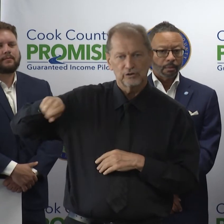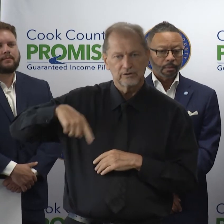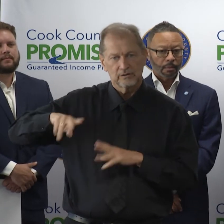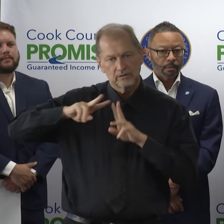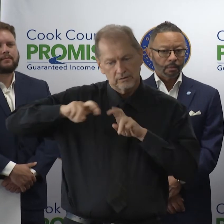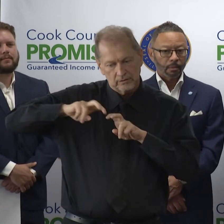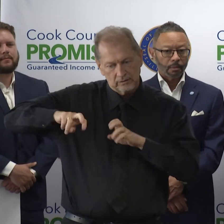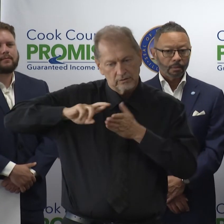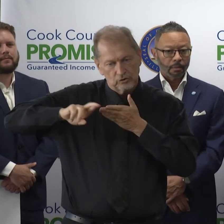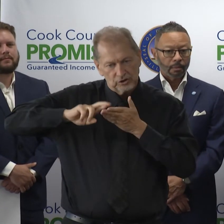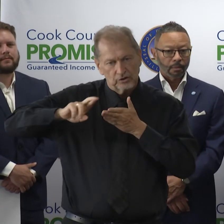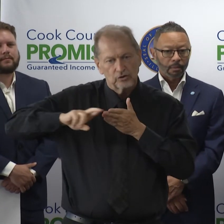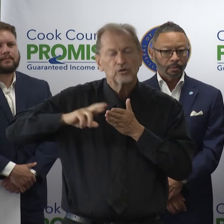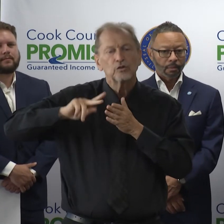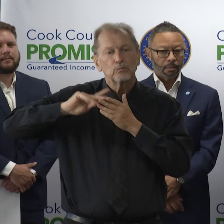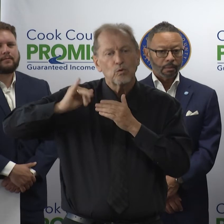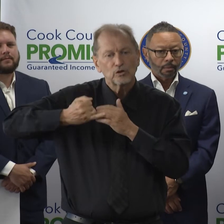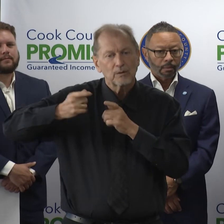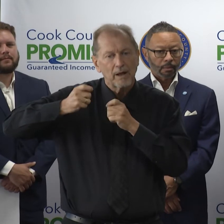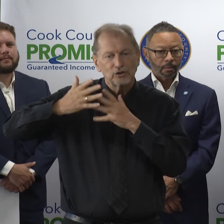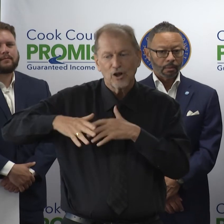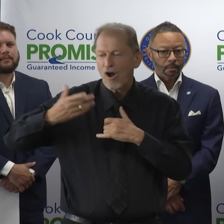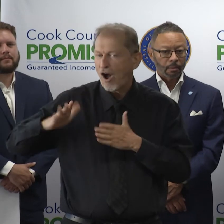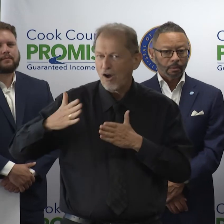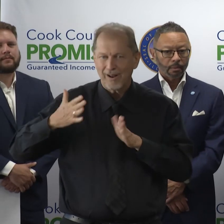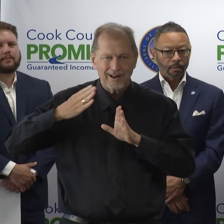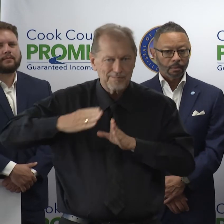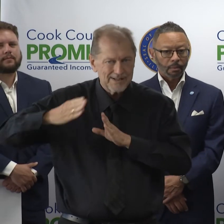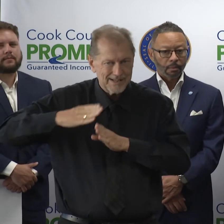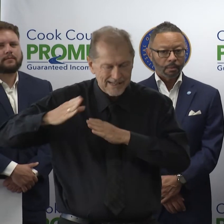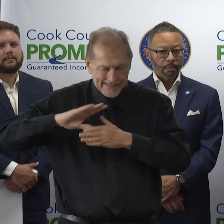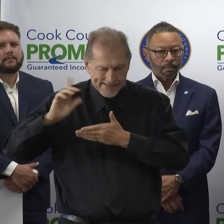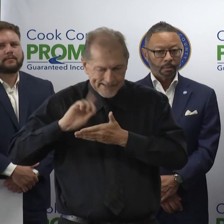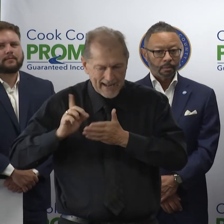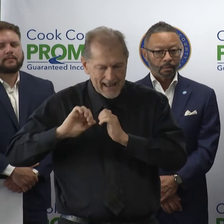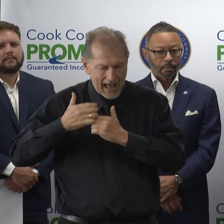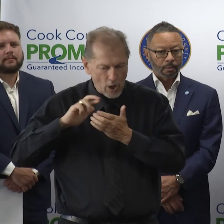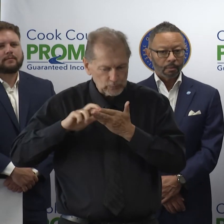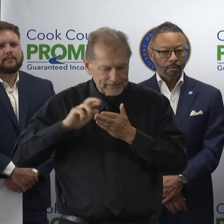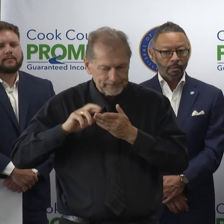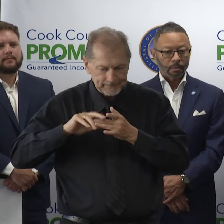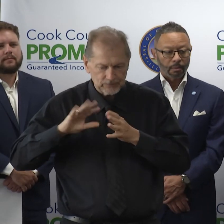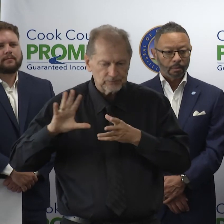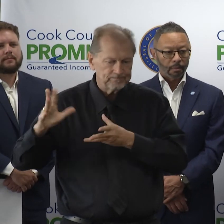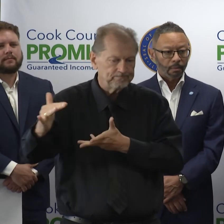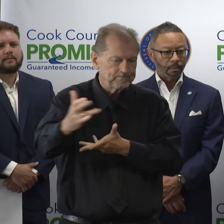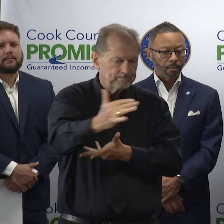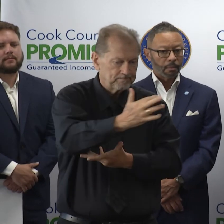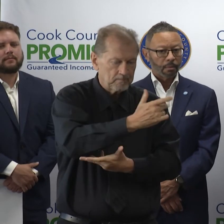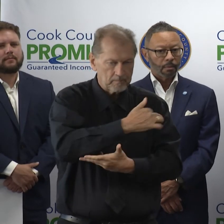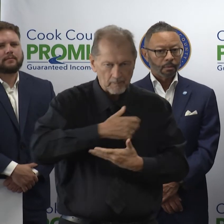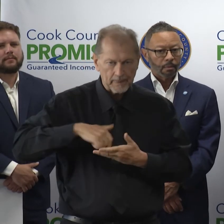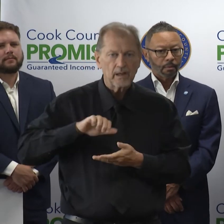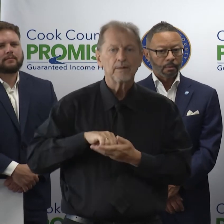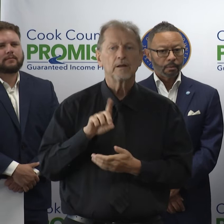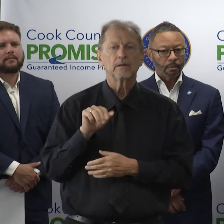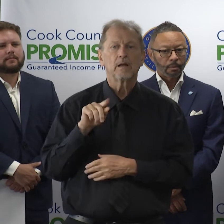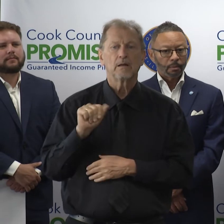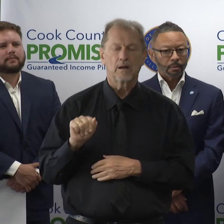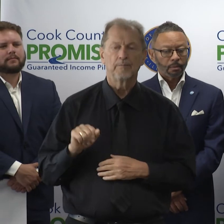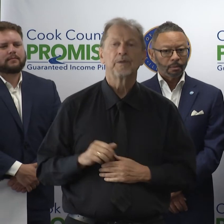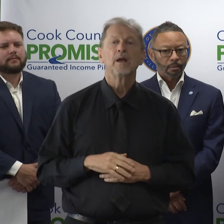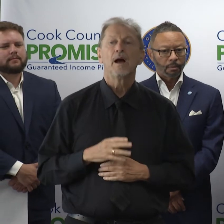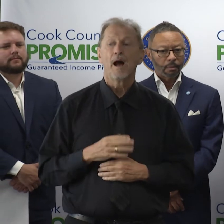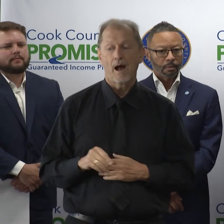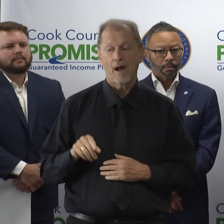project managers, they are already hard at work on the study design and research activities in preparation for the application opening, and we are